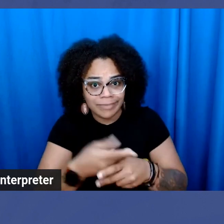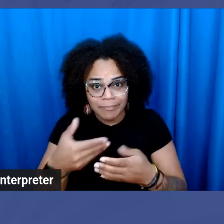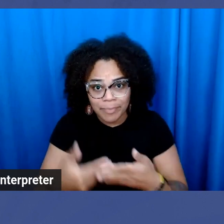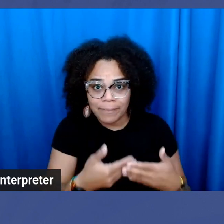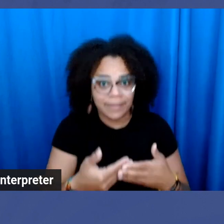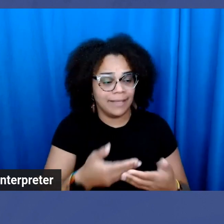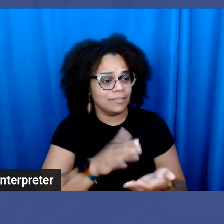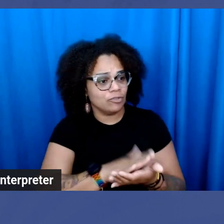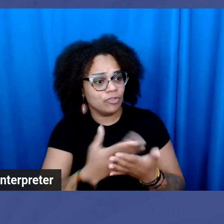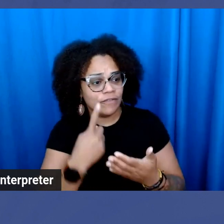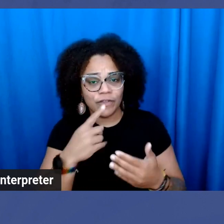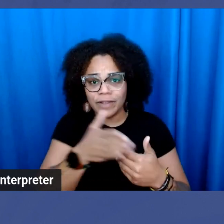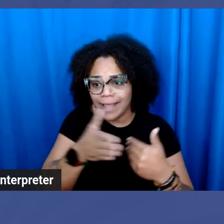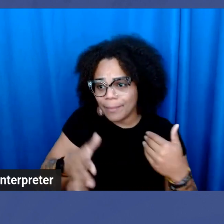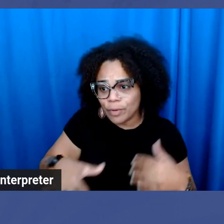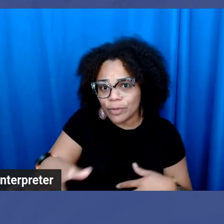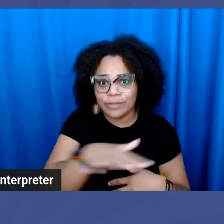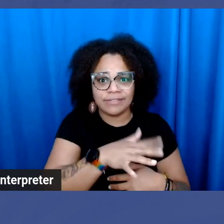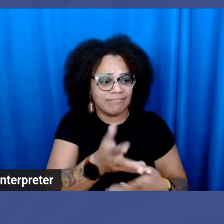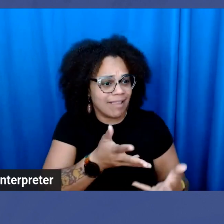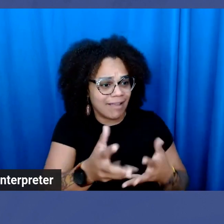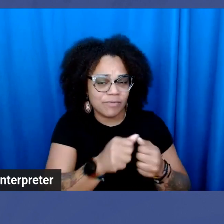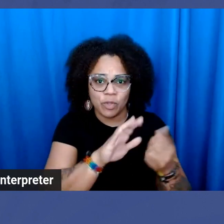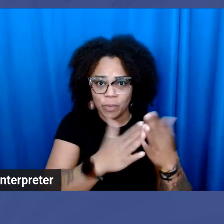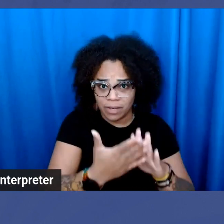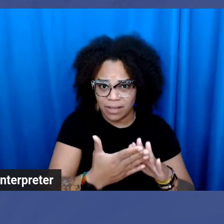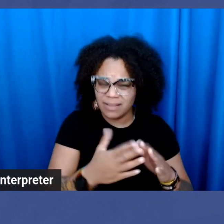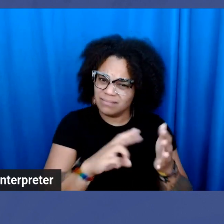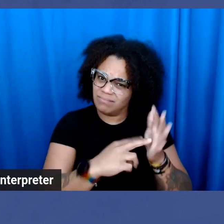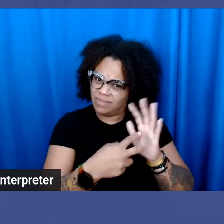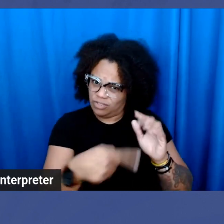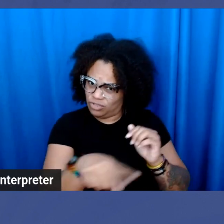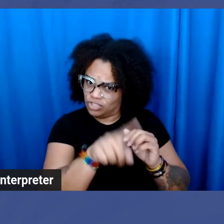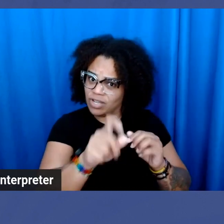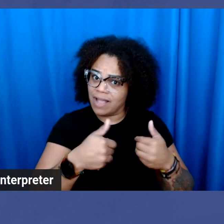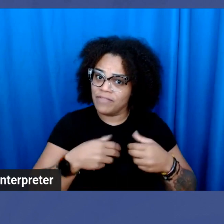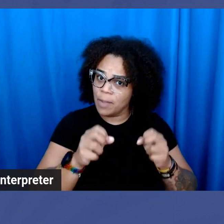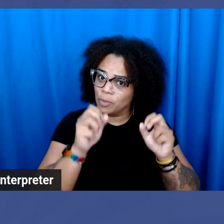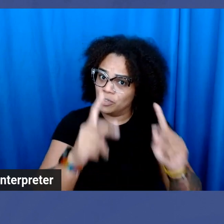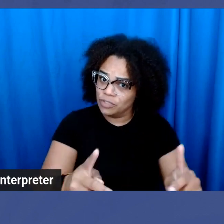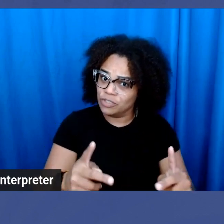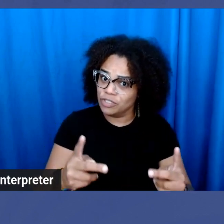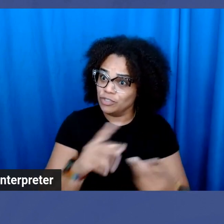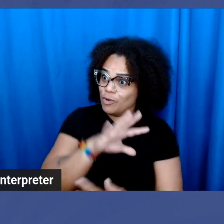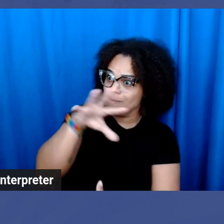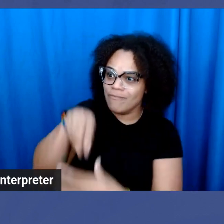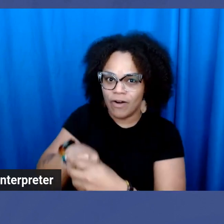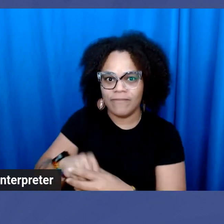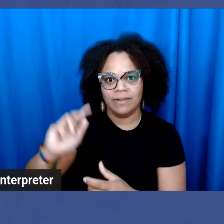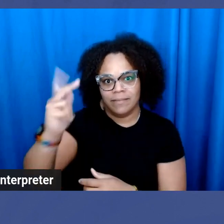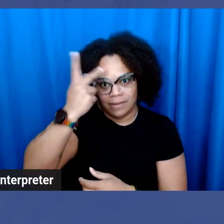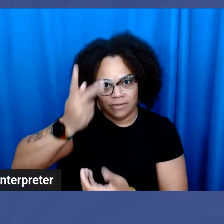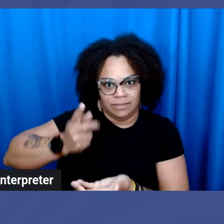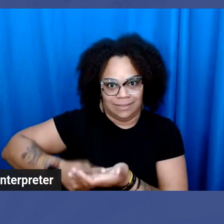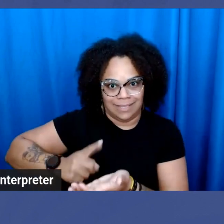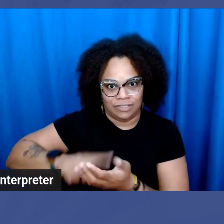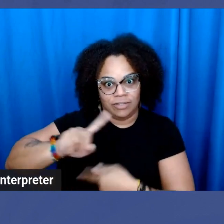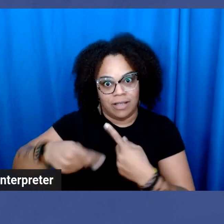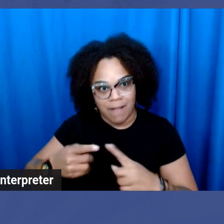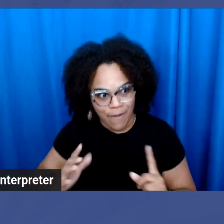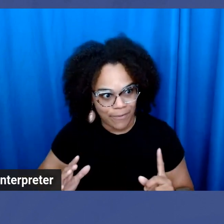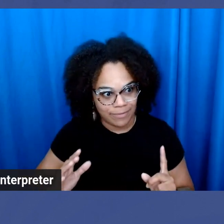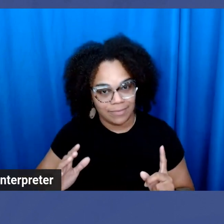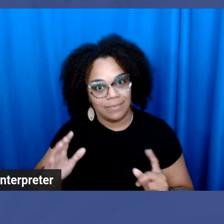engaging their communities. Should they not also be afforded the opportunity to participate politically in conversations surrounding their